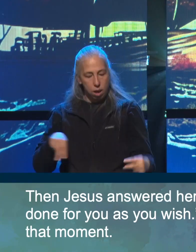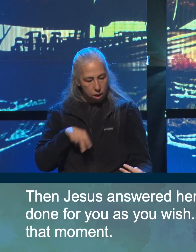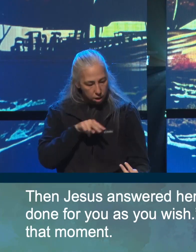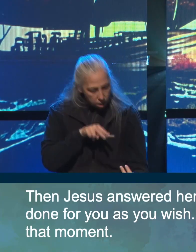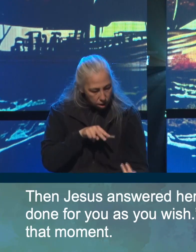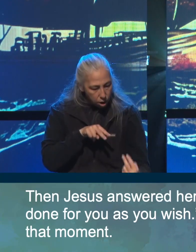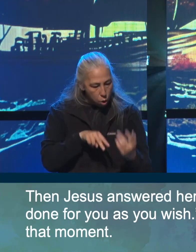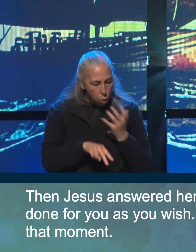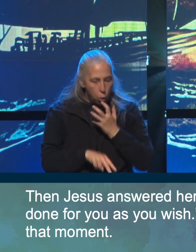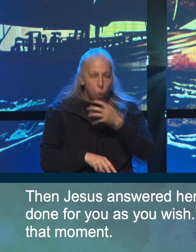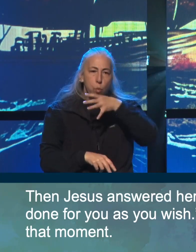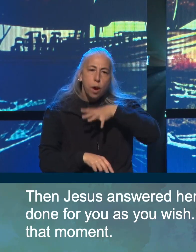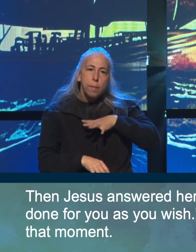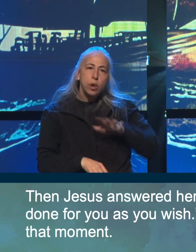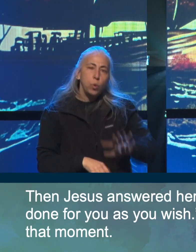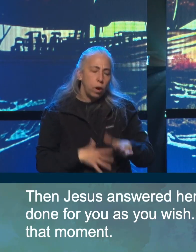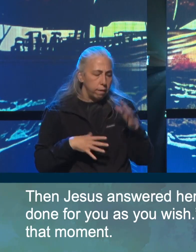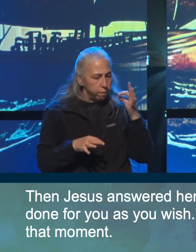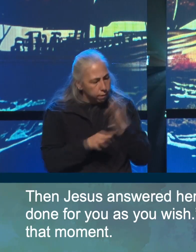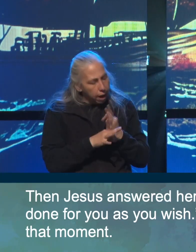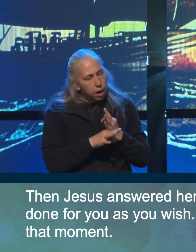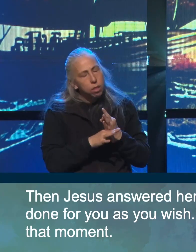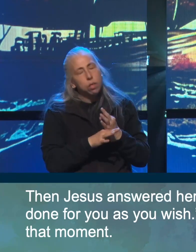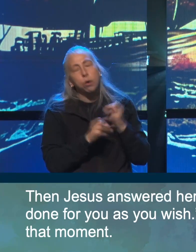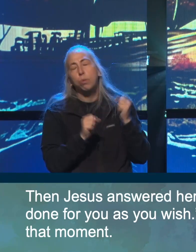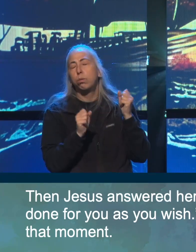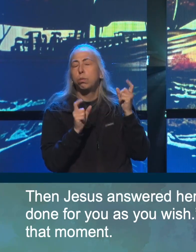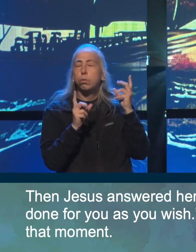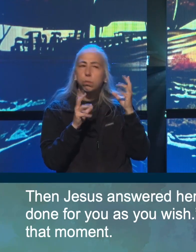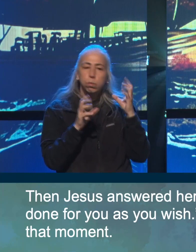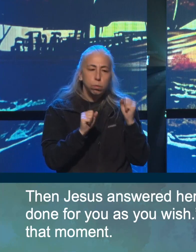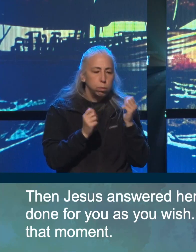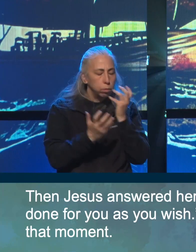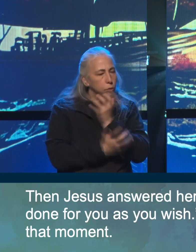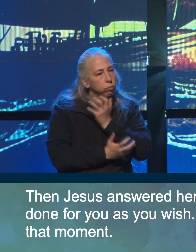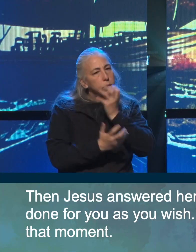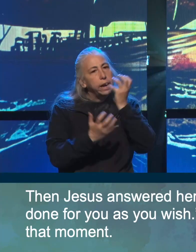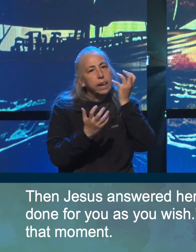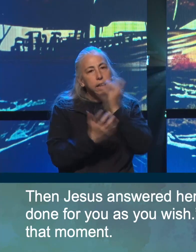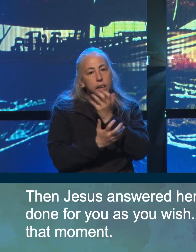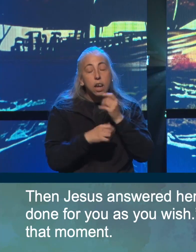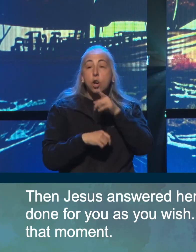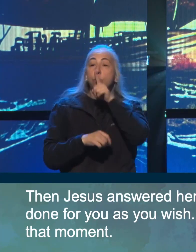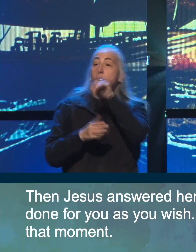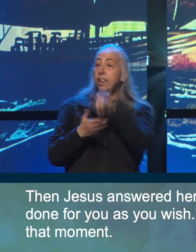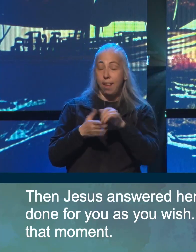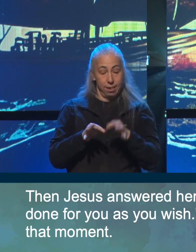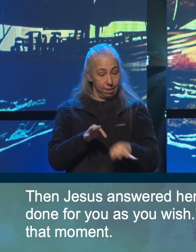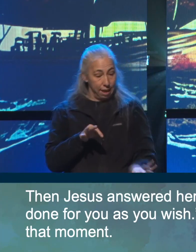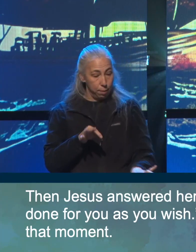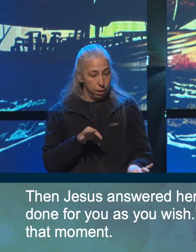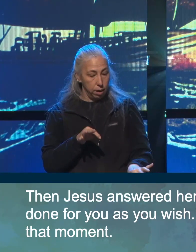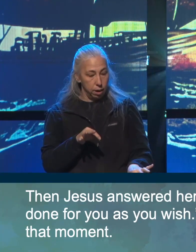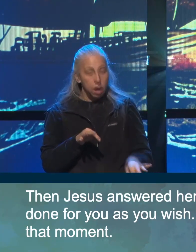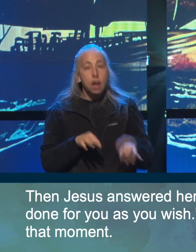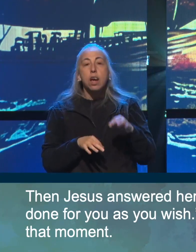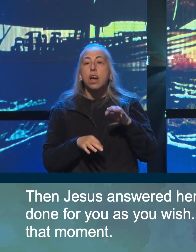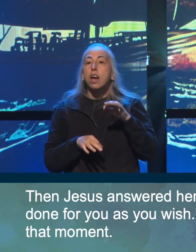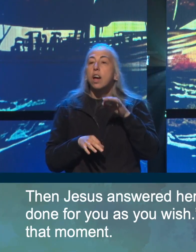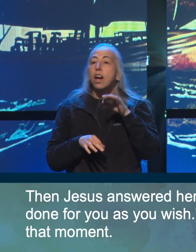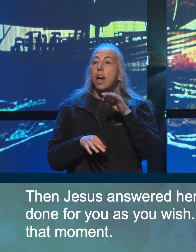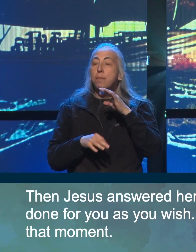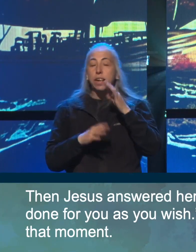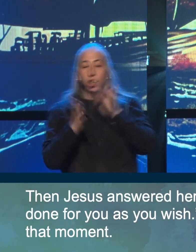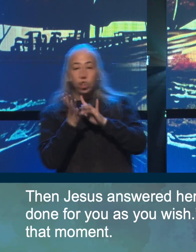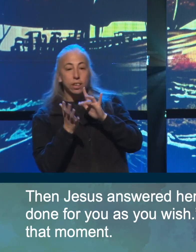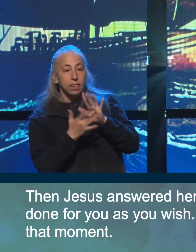great is your faith." I mean, this is a huge statement we don't take, we don't recognize, but like he's talking to a person outside of the Israelite faith.